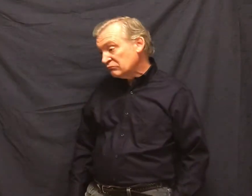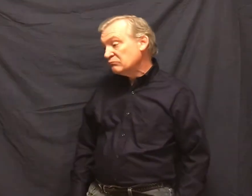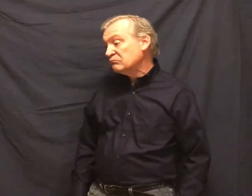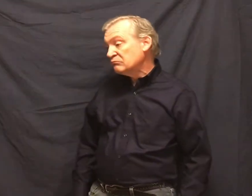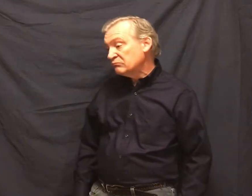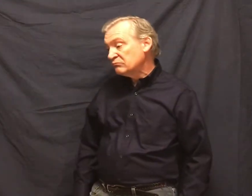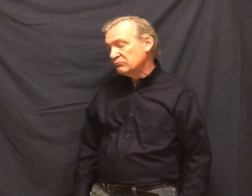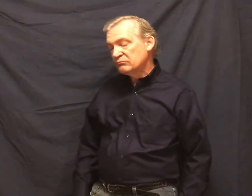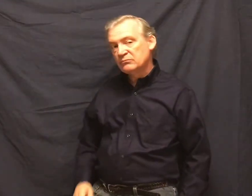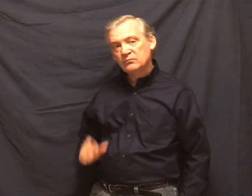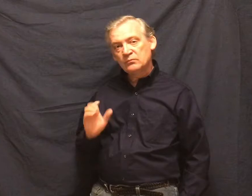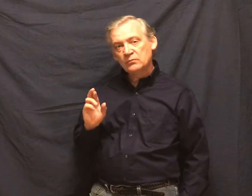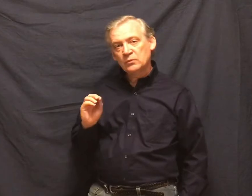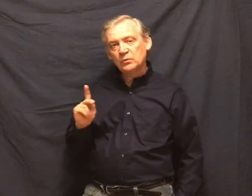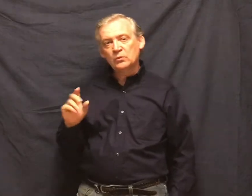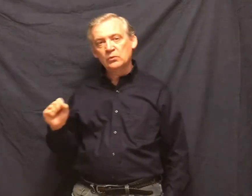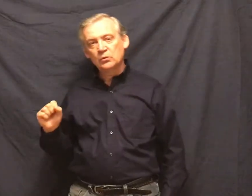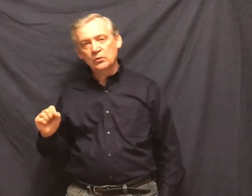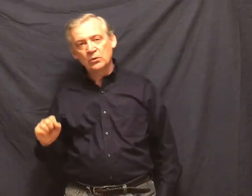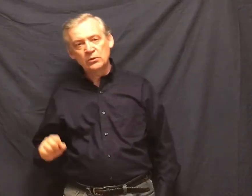Crooks put his dark chin into his pink palm.